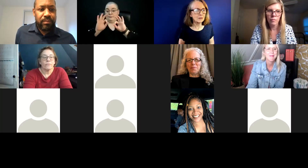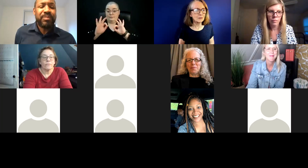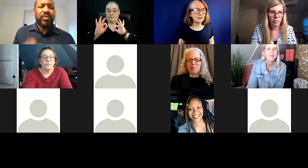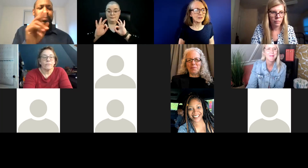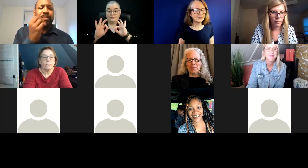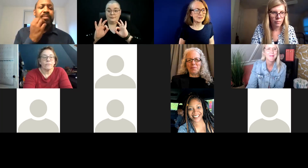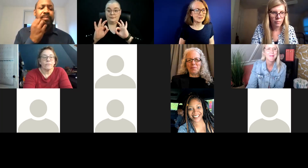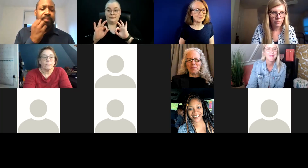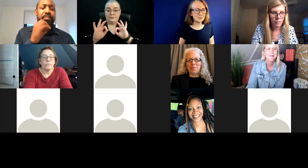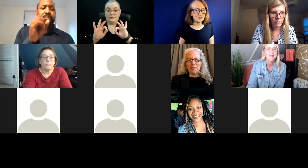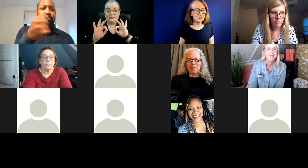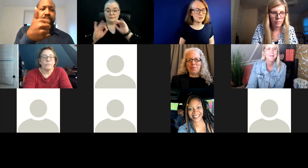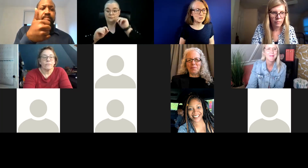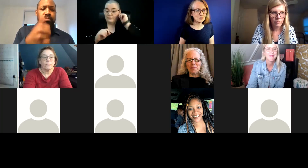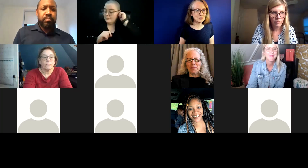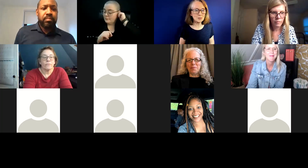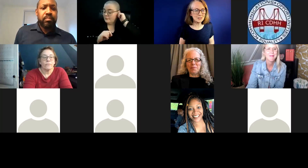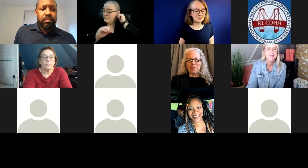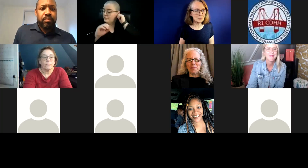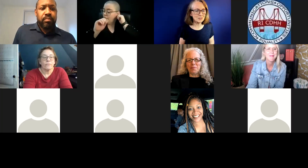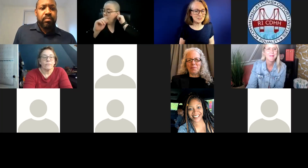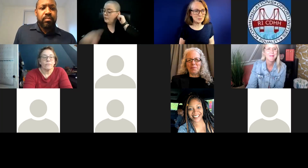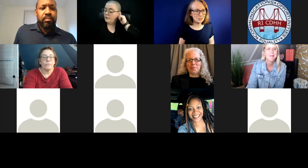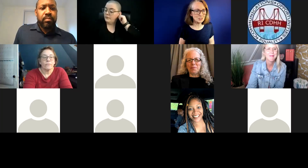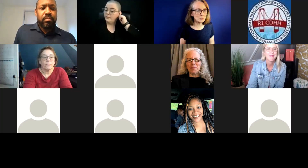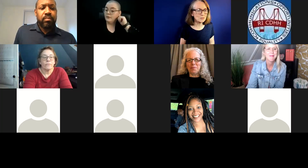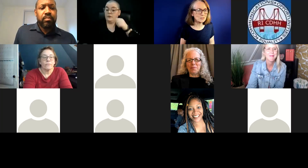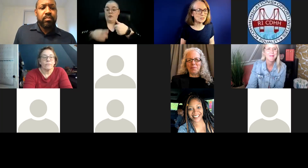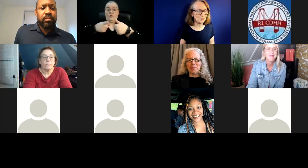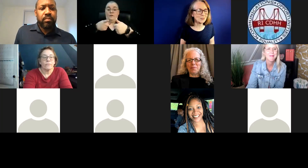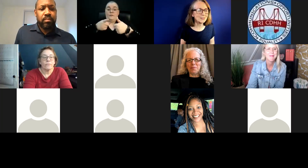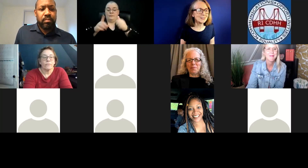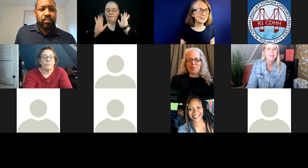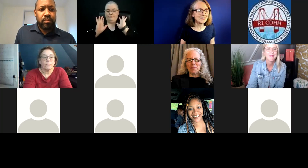Okay, yeah, the screen moved around a little bit. Everyone's picture moved. So